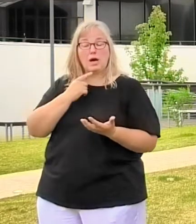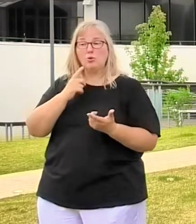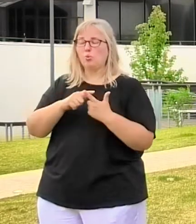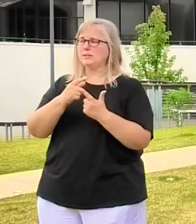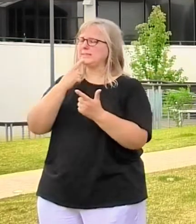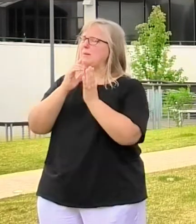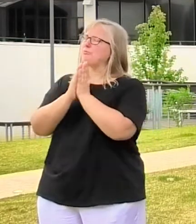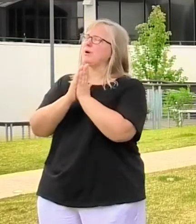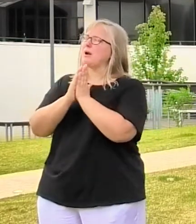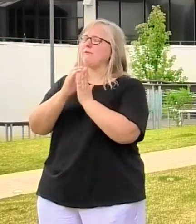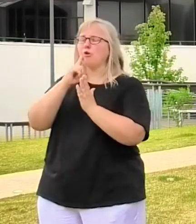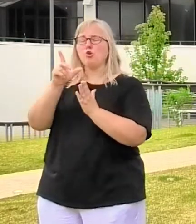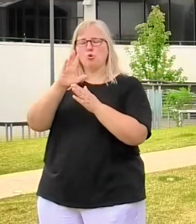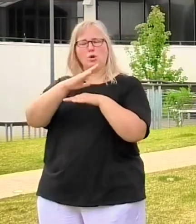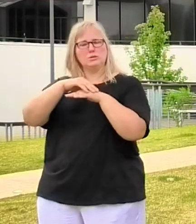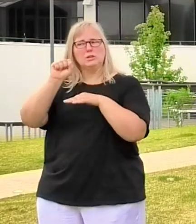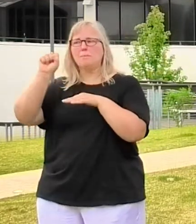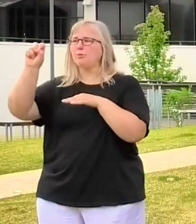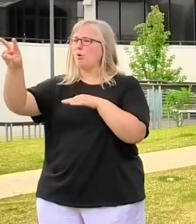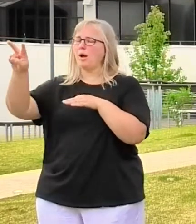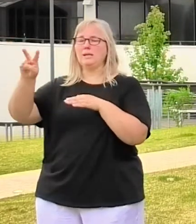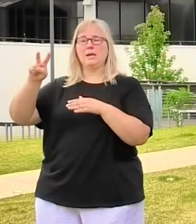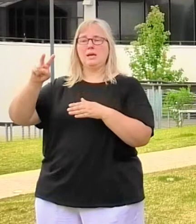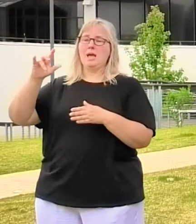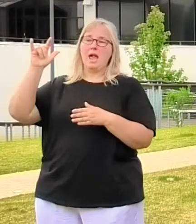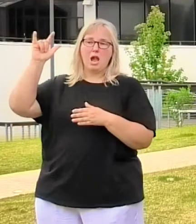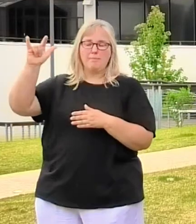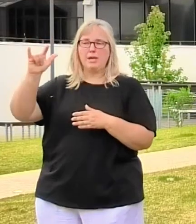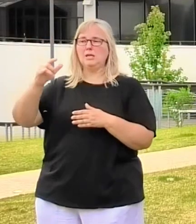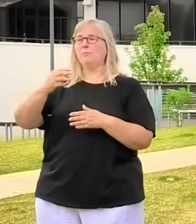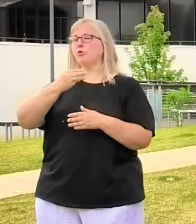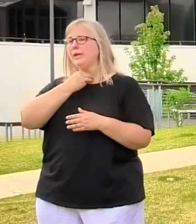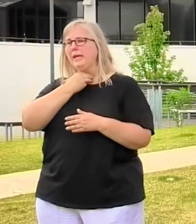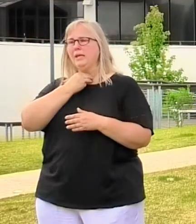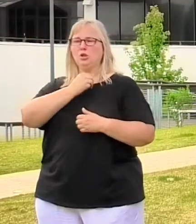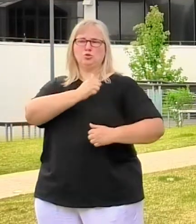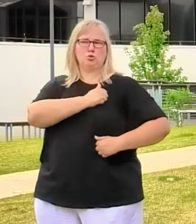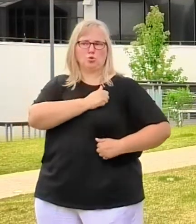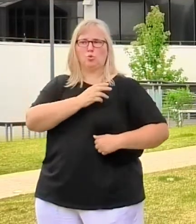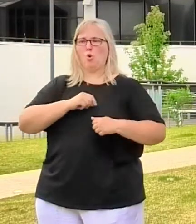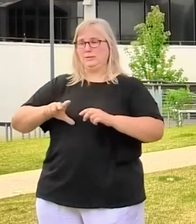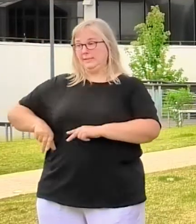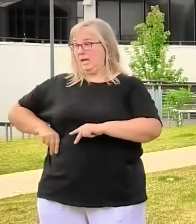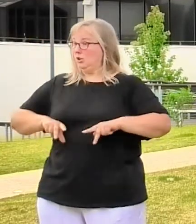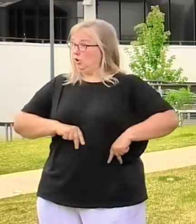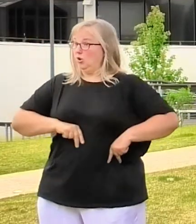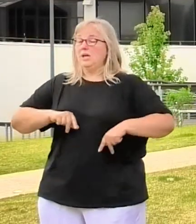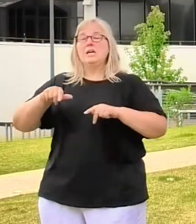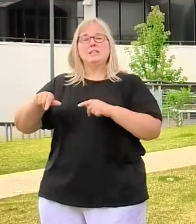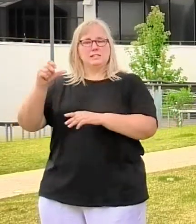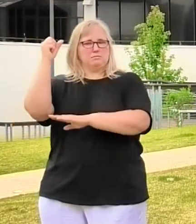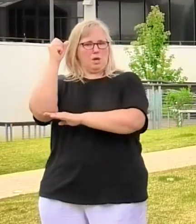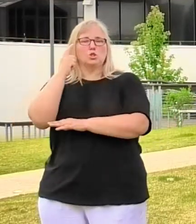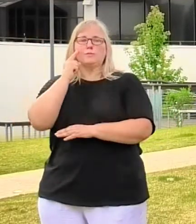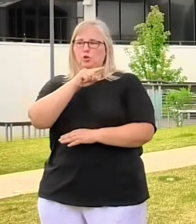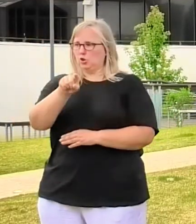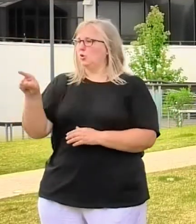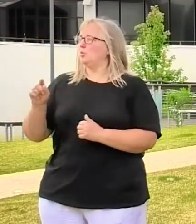your deployed airman, Marine, soldier, or sailor, this monument is for you.